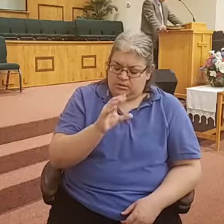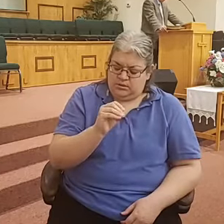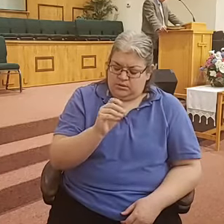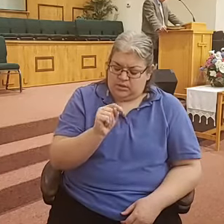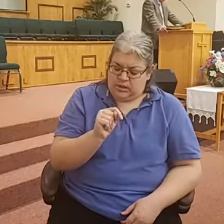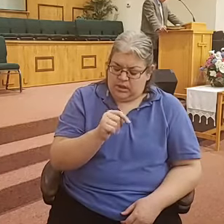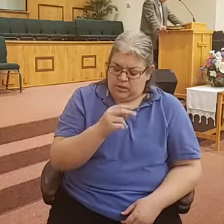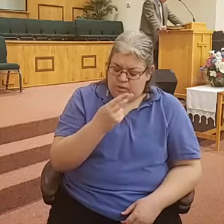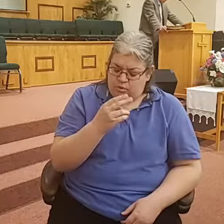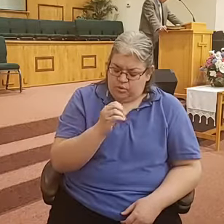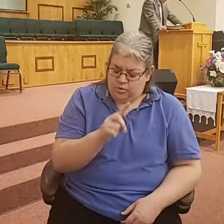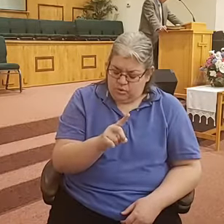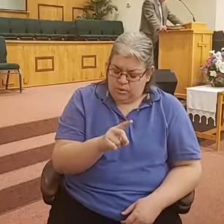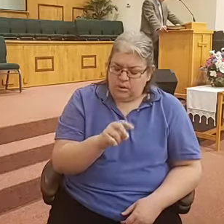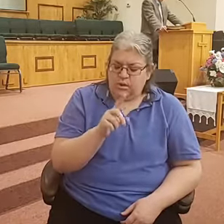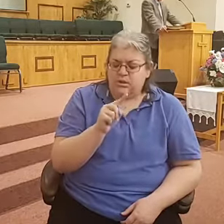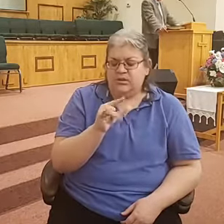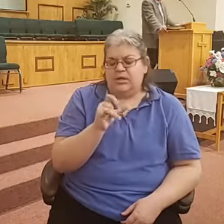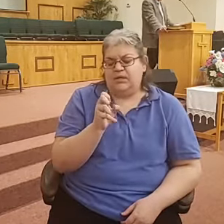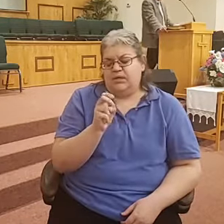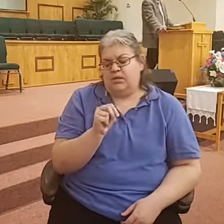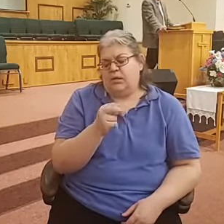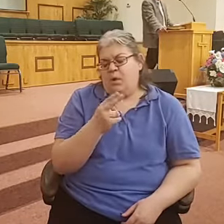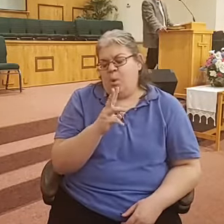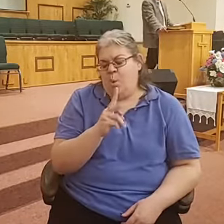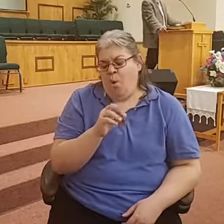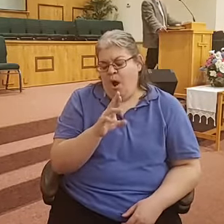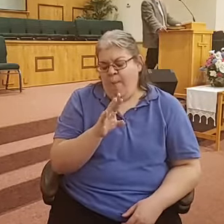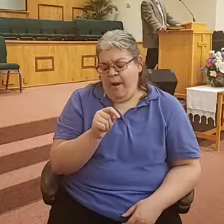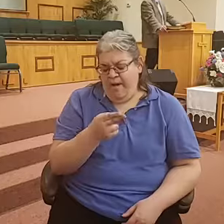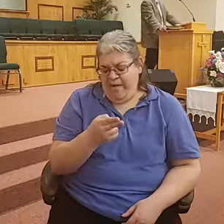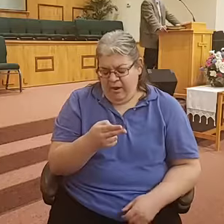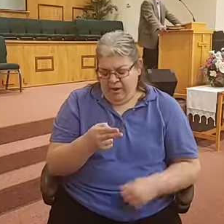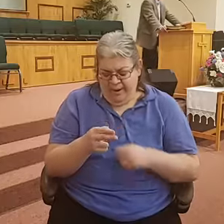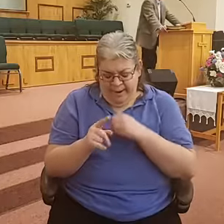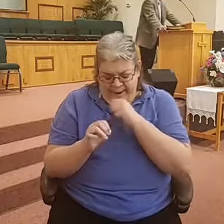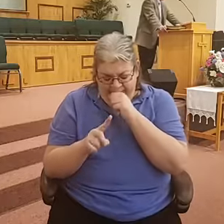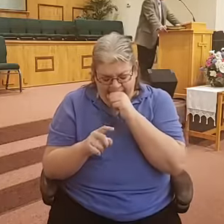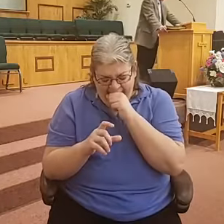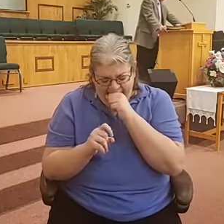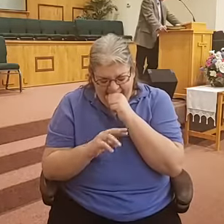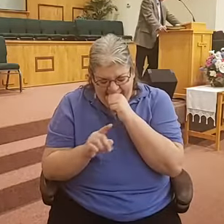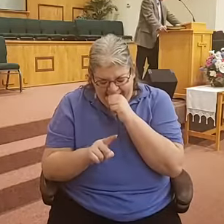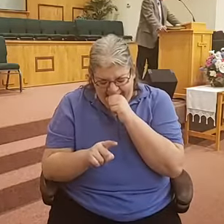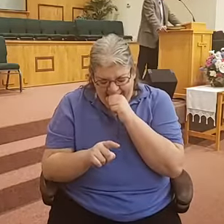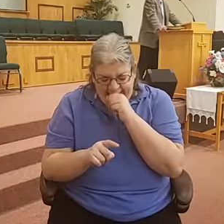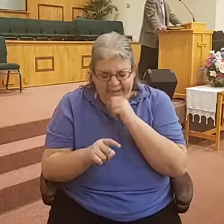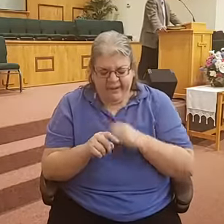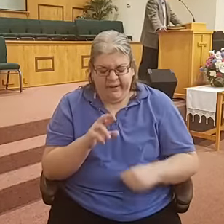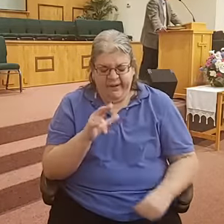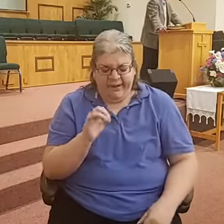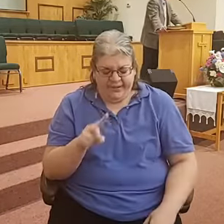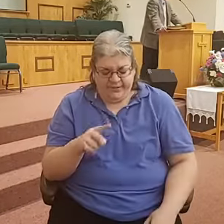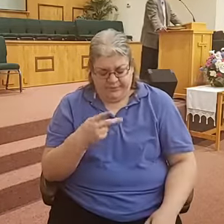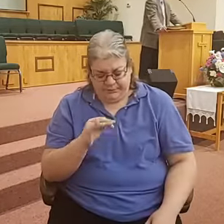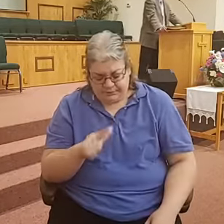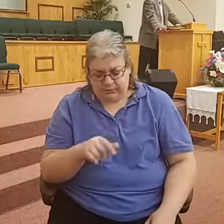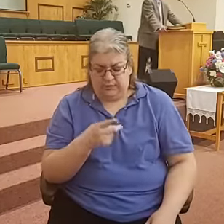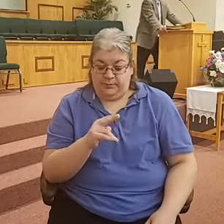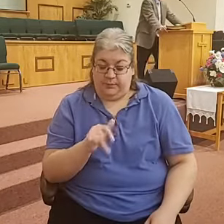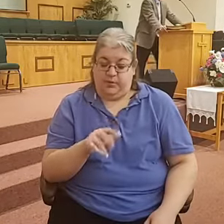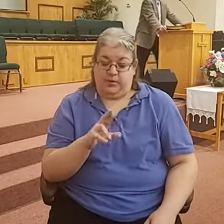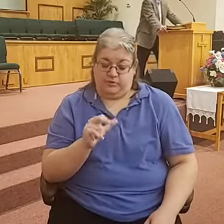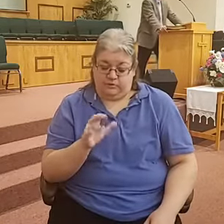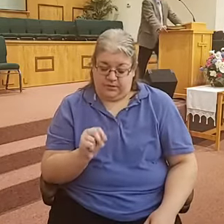Father, for Tyson Warmoth. We pray for Ted Cruz and Rick Perry, Rand Paul, Paul Ryan, Marco Rubio, Mike